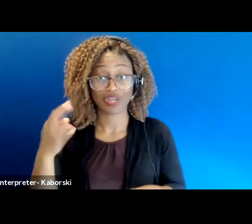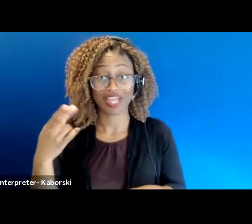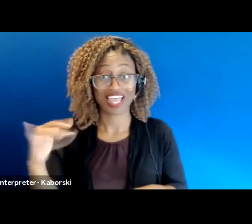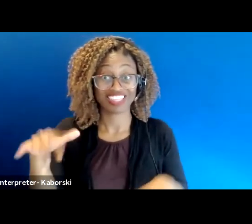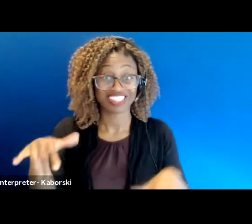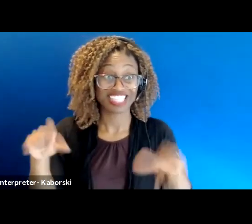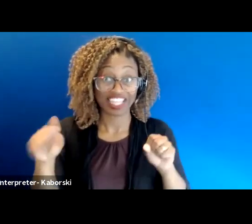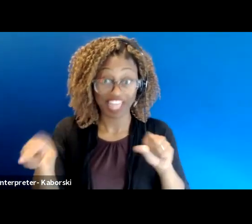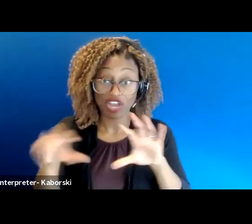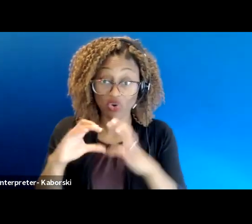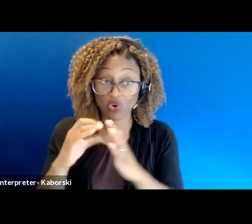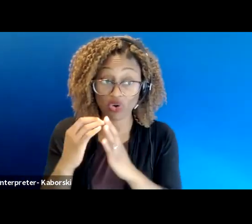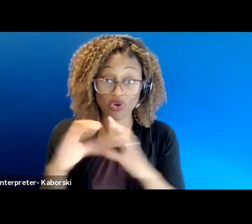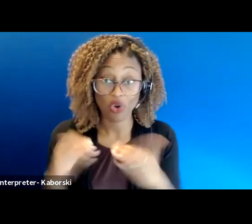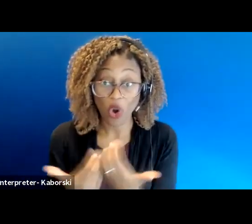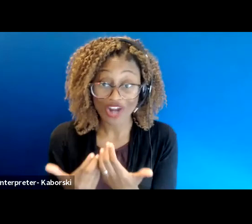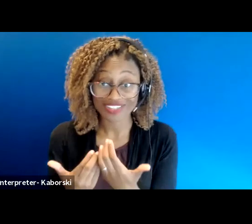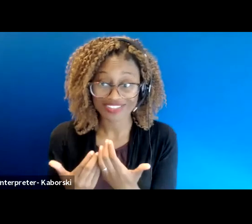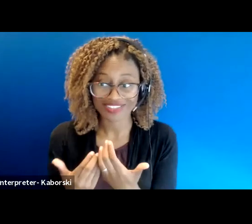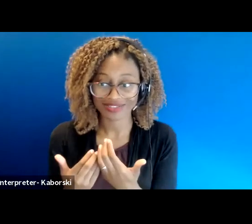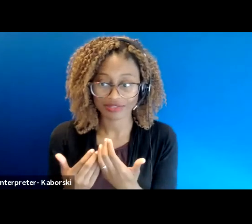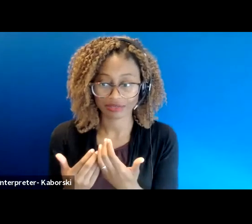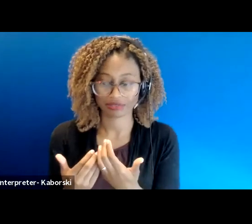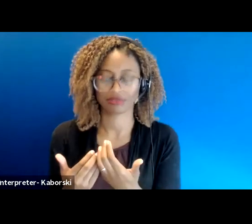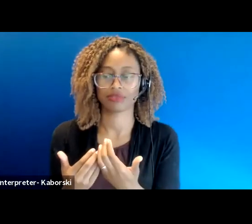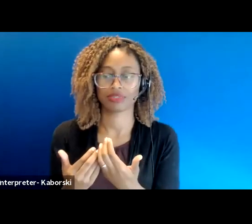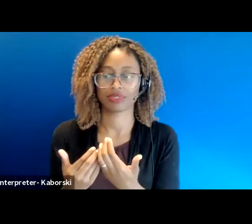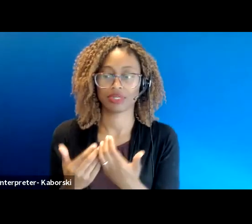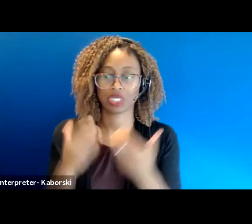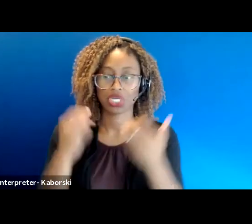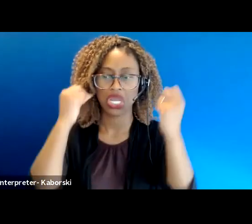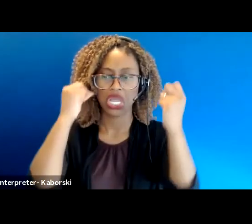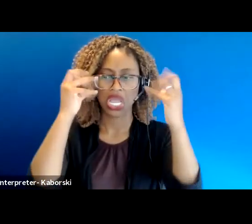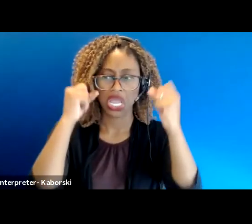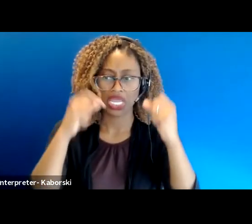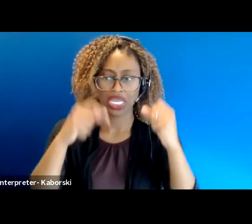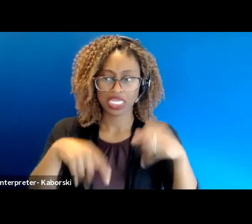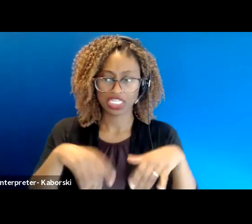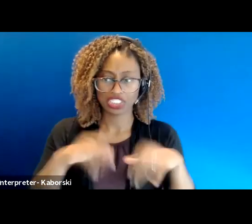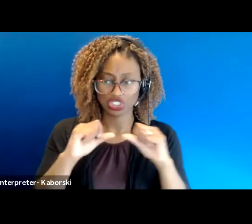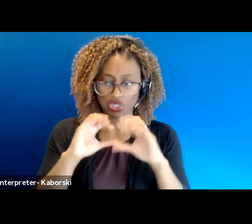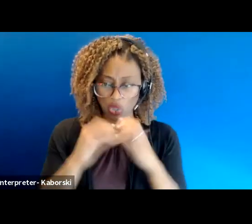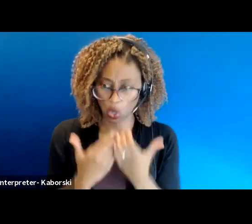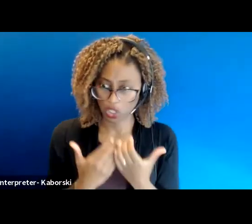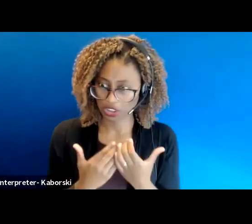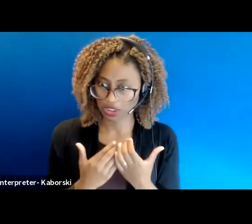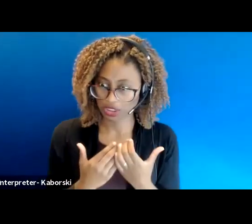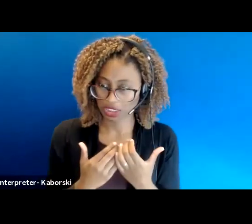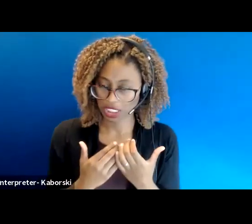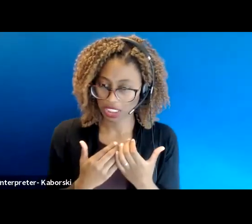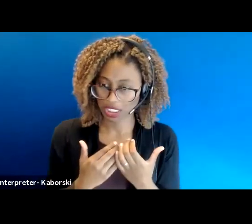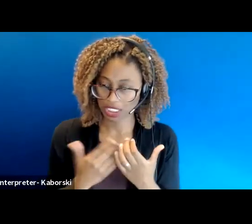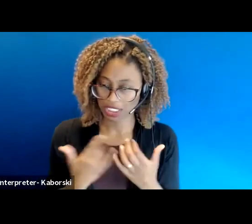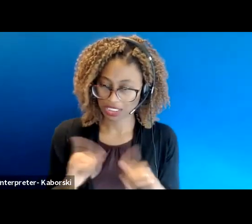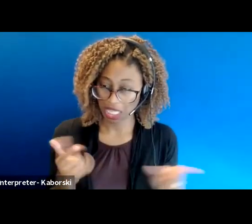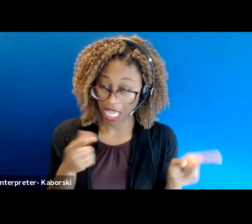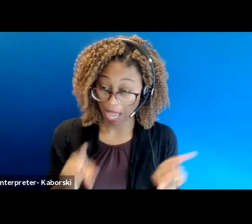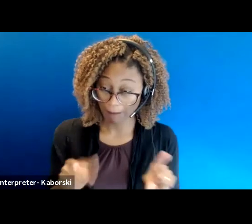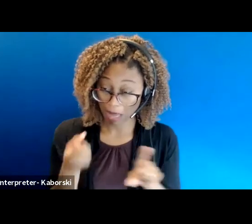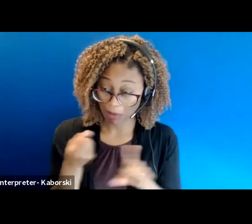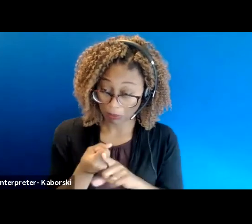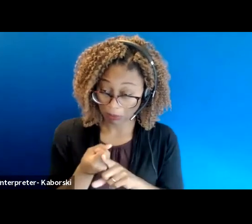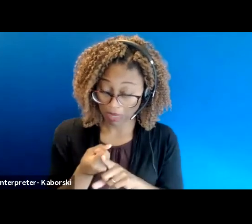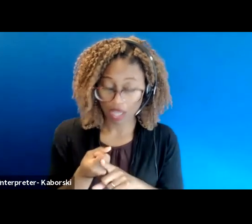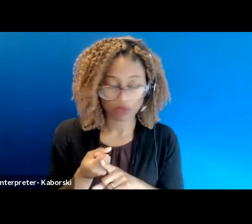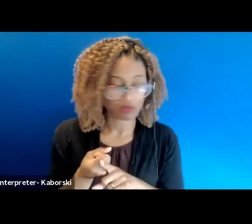course. And we were kind of amazed by that. So now we decided that we were going to